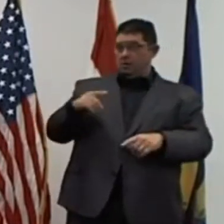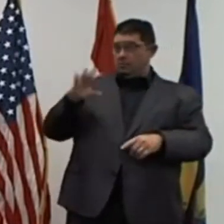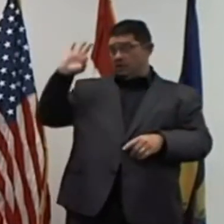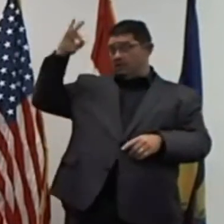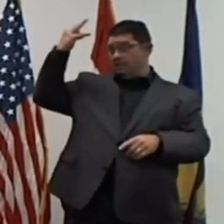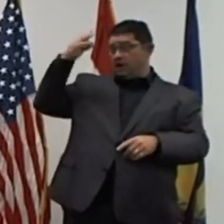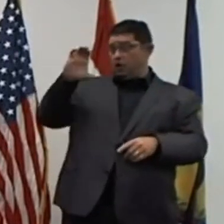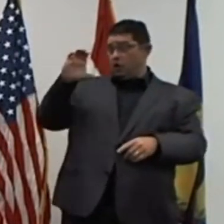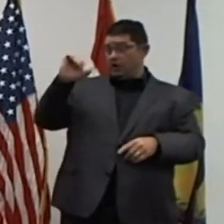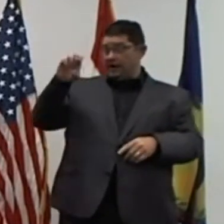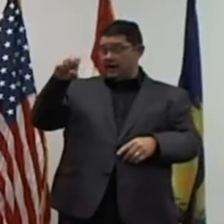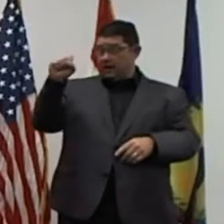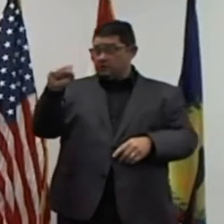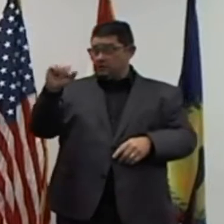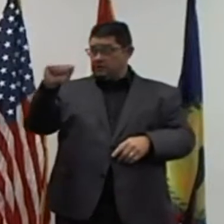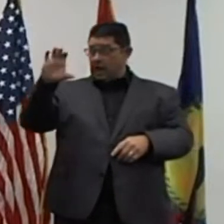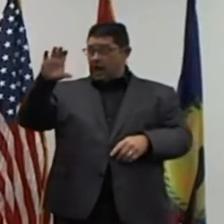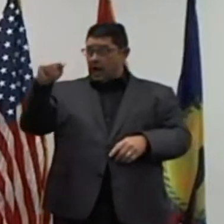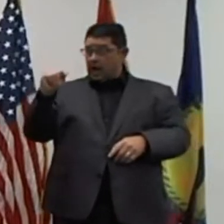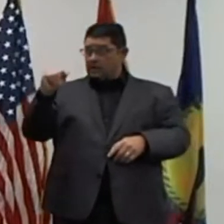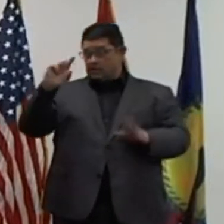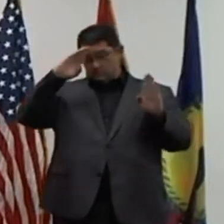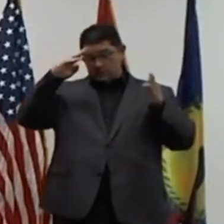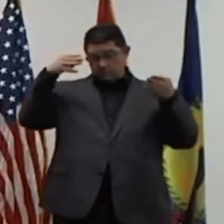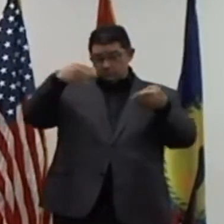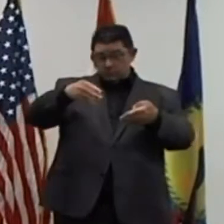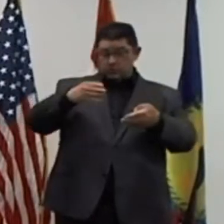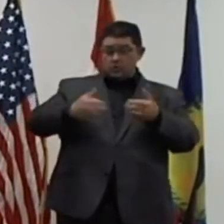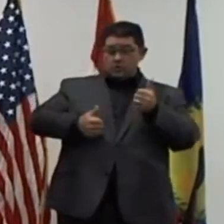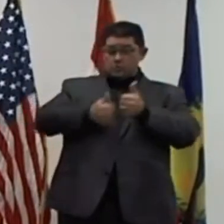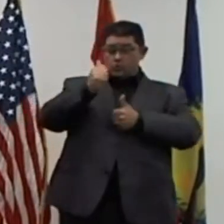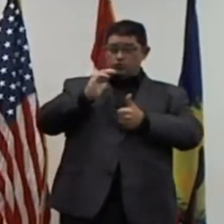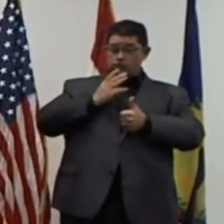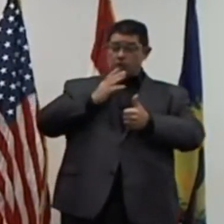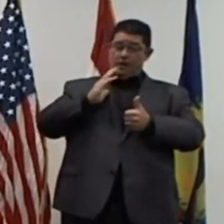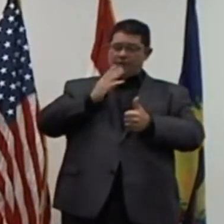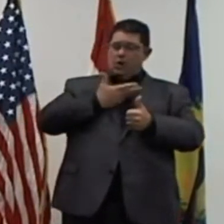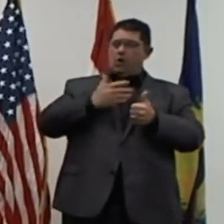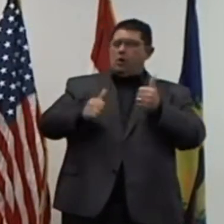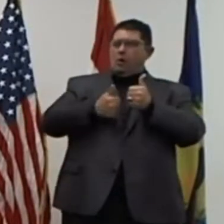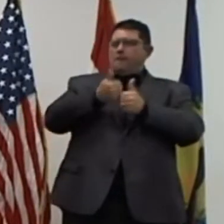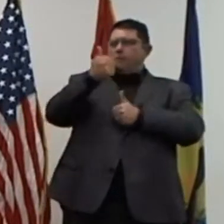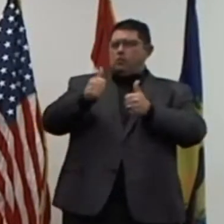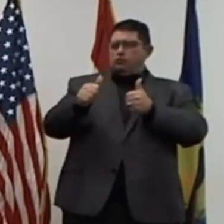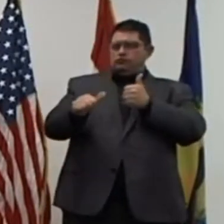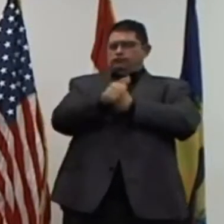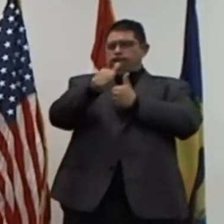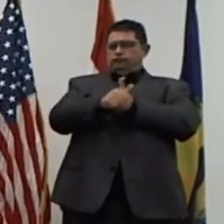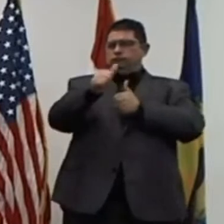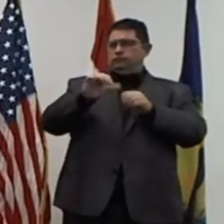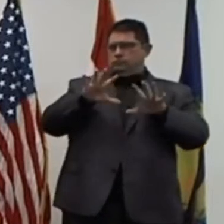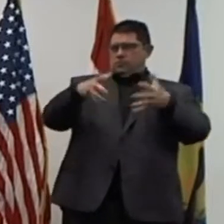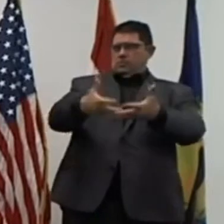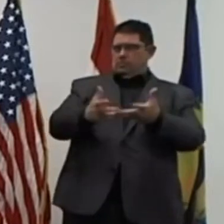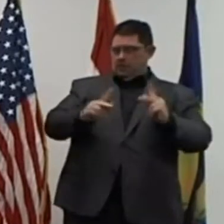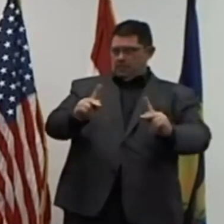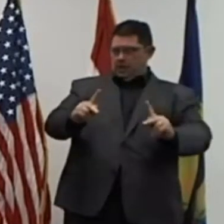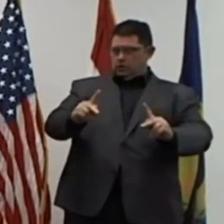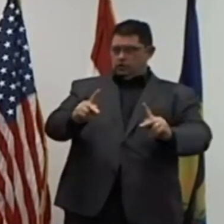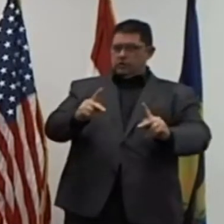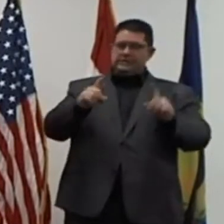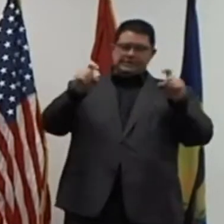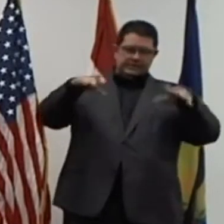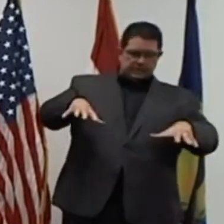has been directed at our most vulnerable populations since the beginning for months now in testing and in resources